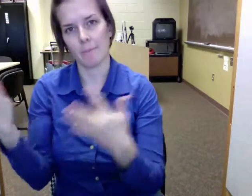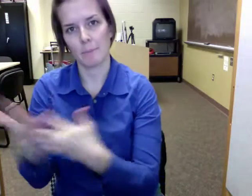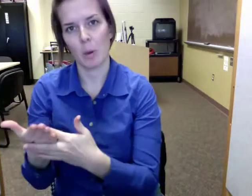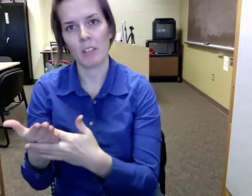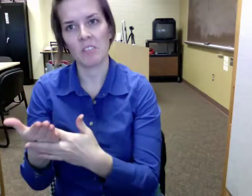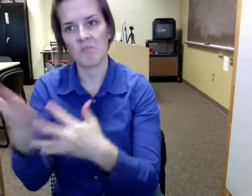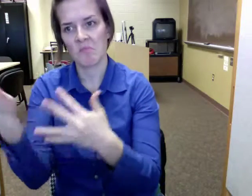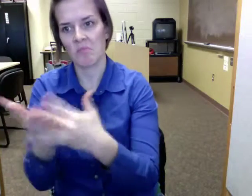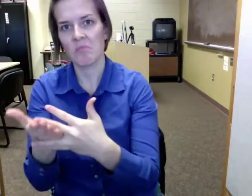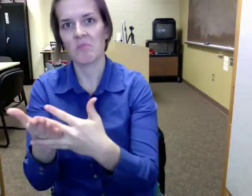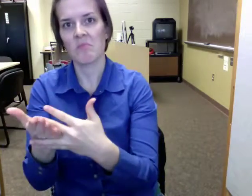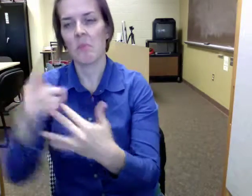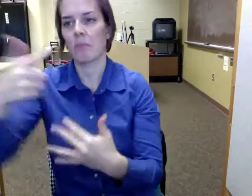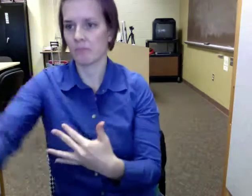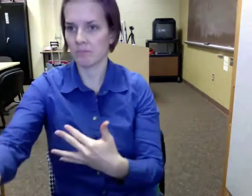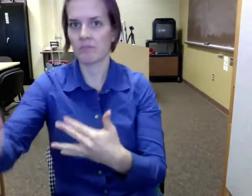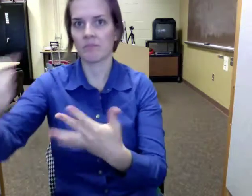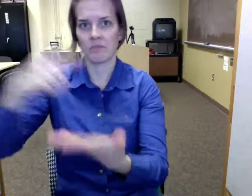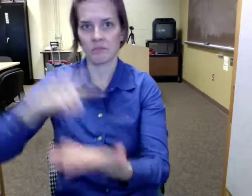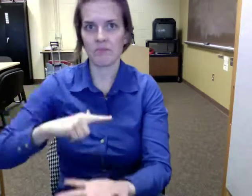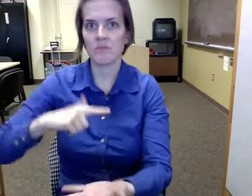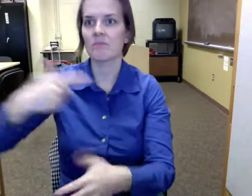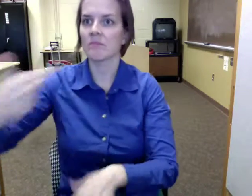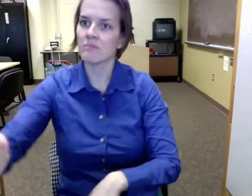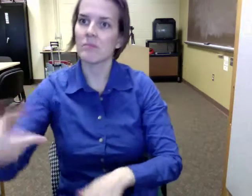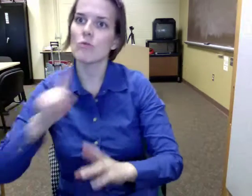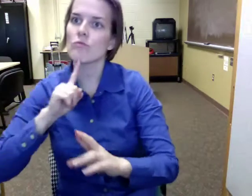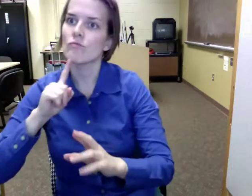take turns, or people react. Okay?